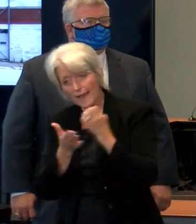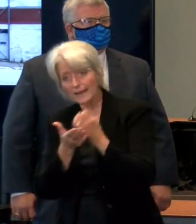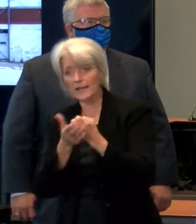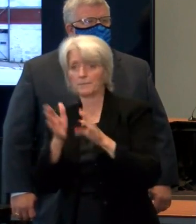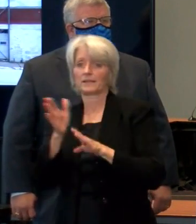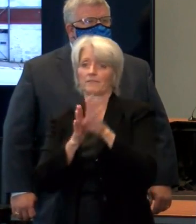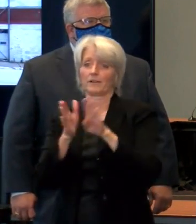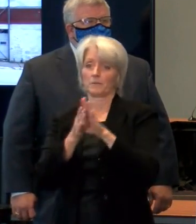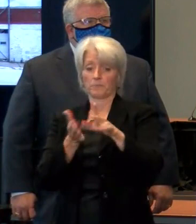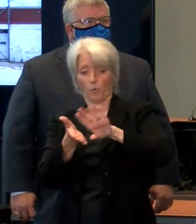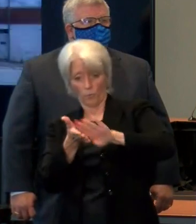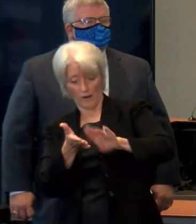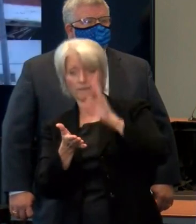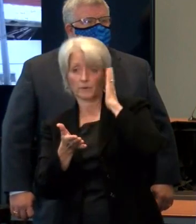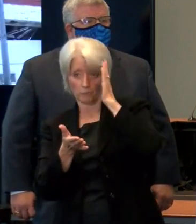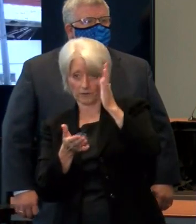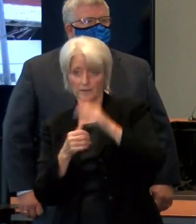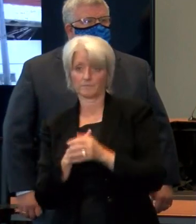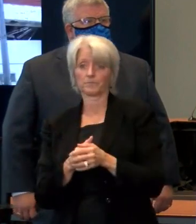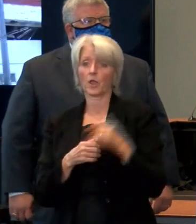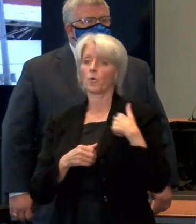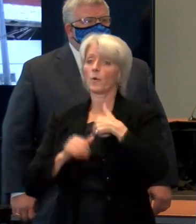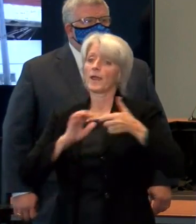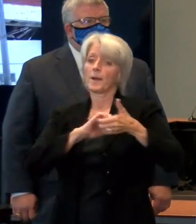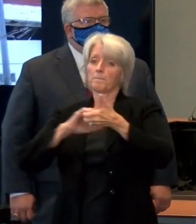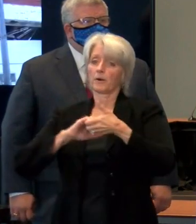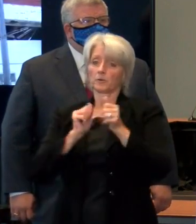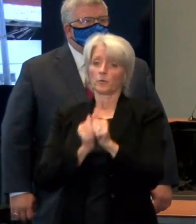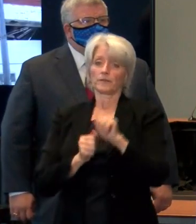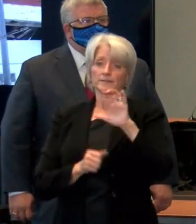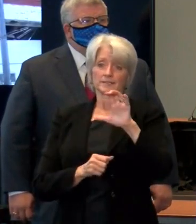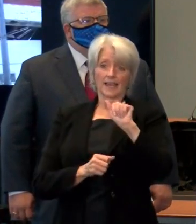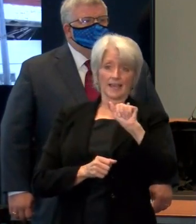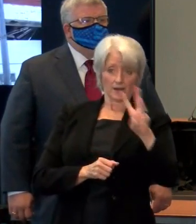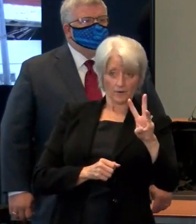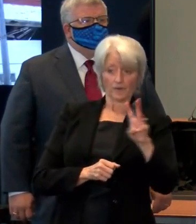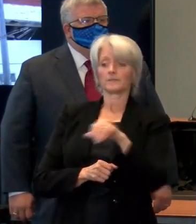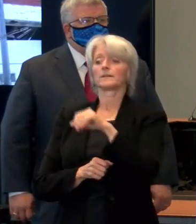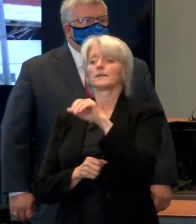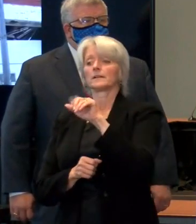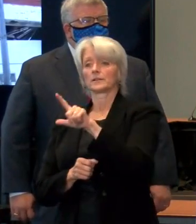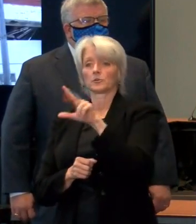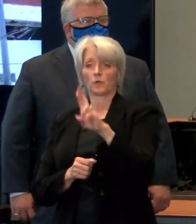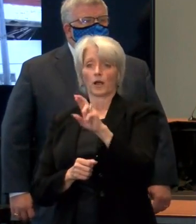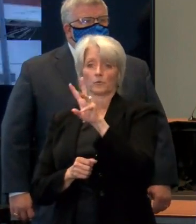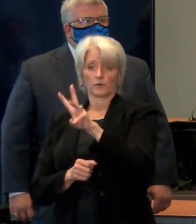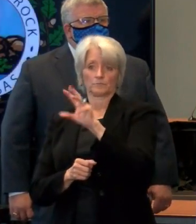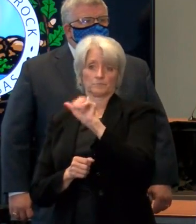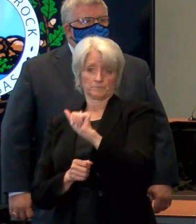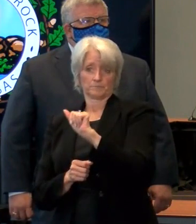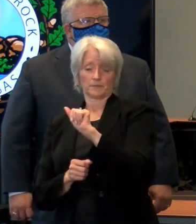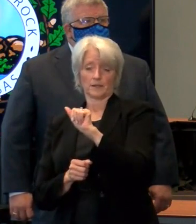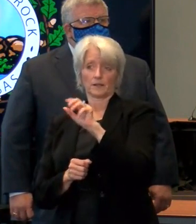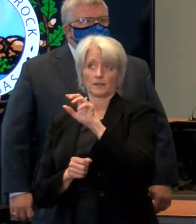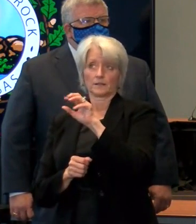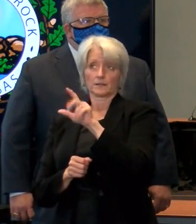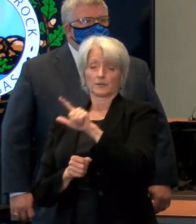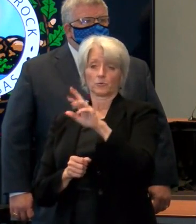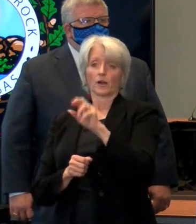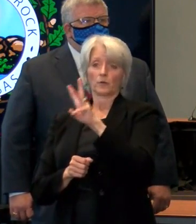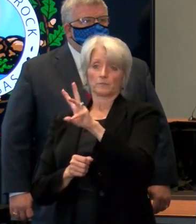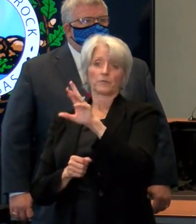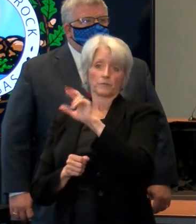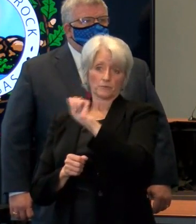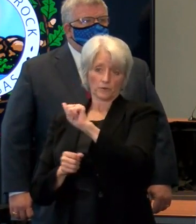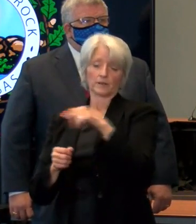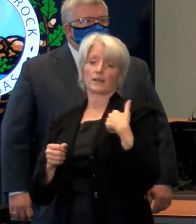forward. We've partnered with both Central Arkansas Water and Little Rock Water Reclamation Authority to provide a waiving of fees and also reduction